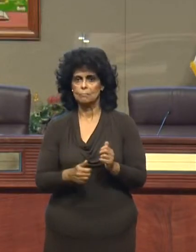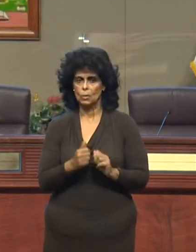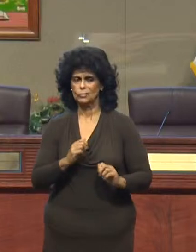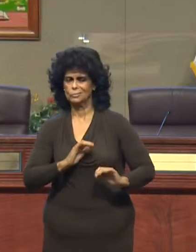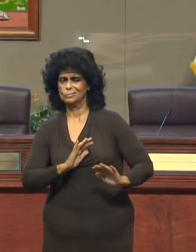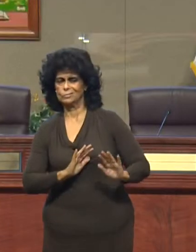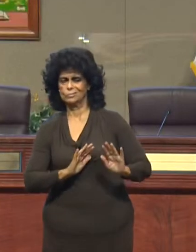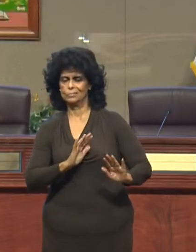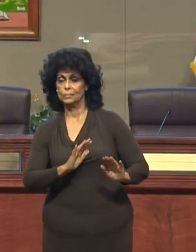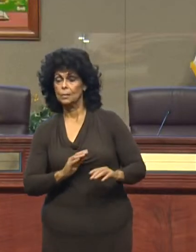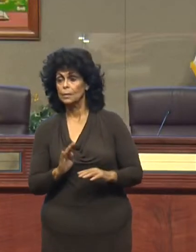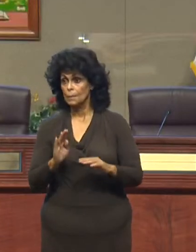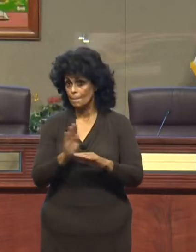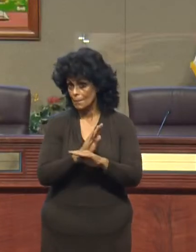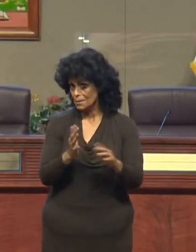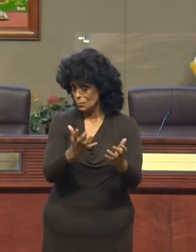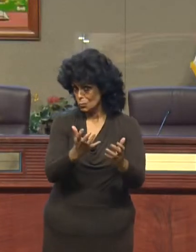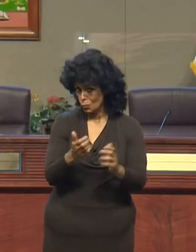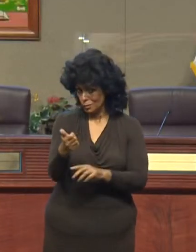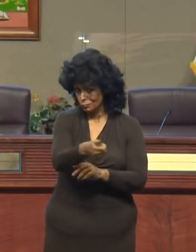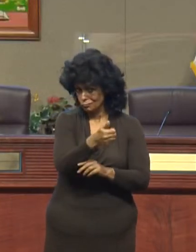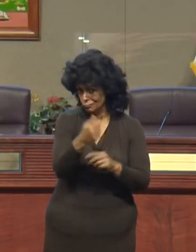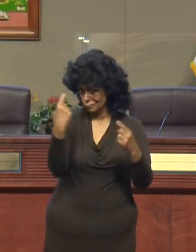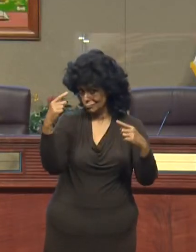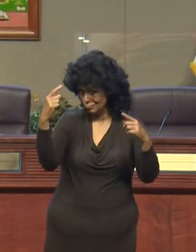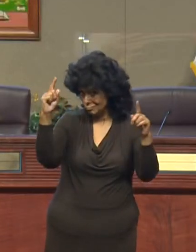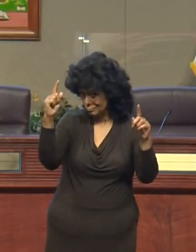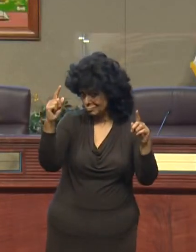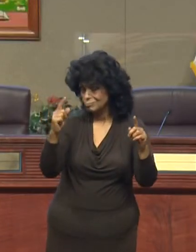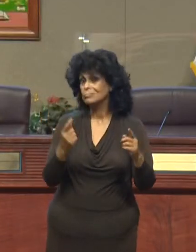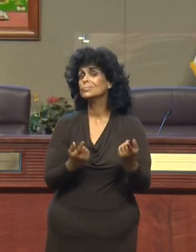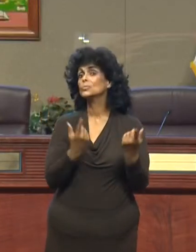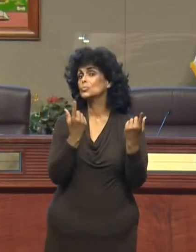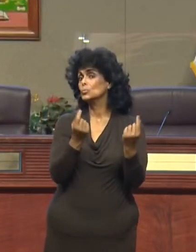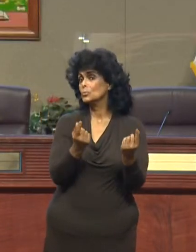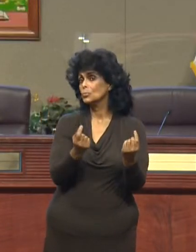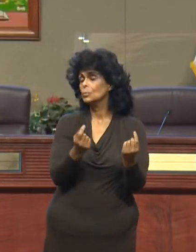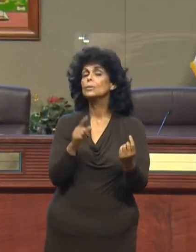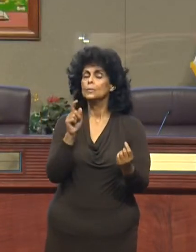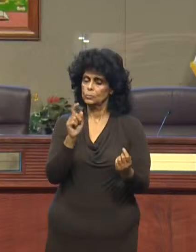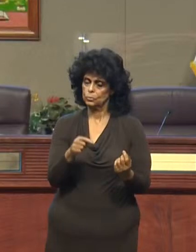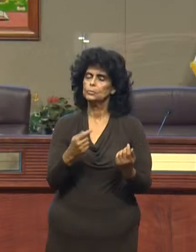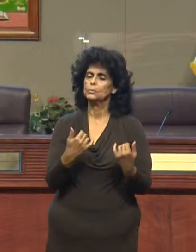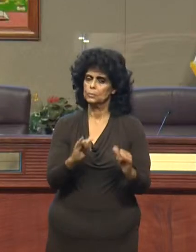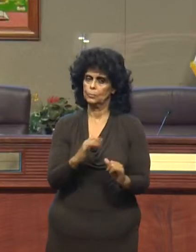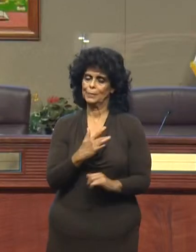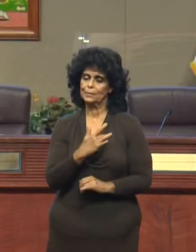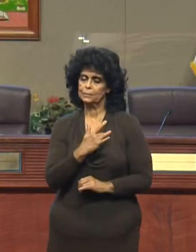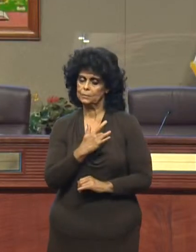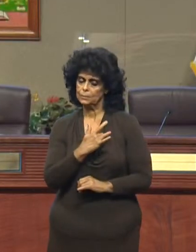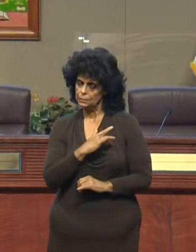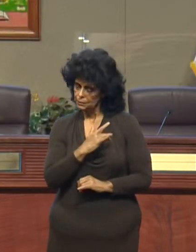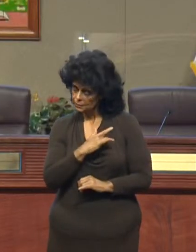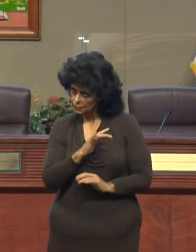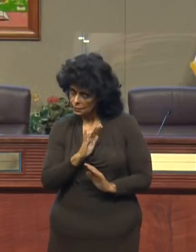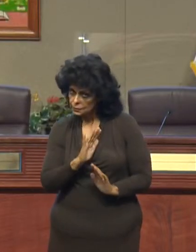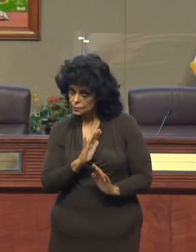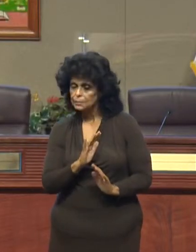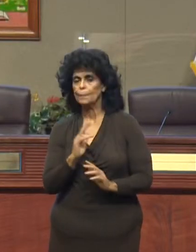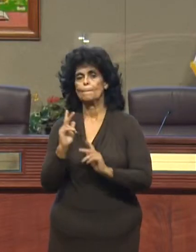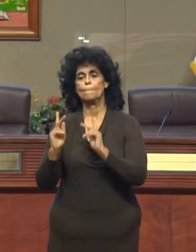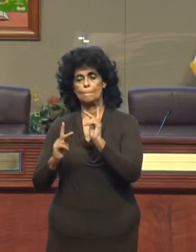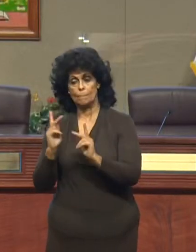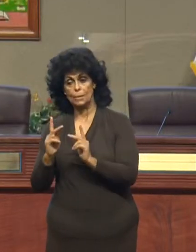for businesses to be successful, they're going to have to be sensitive to the will of their